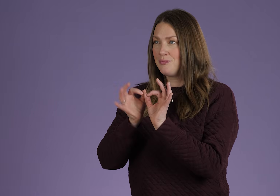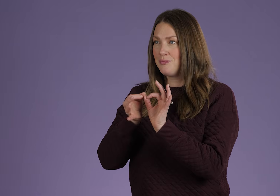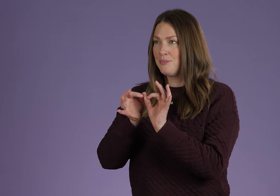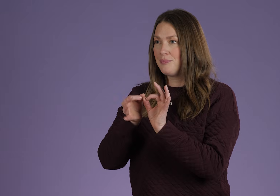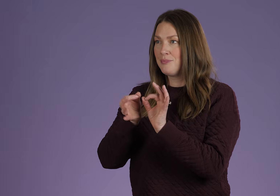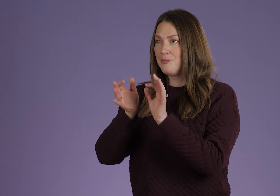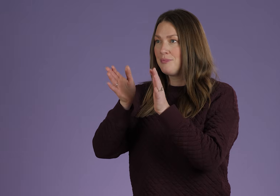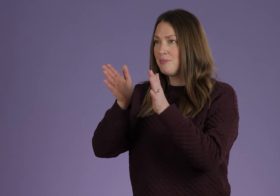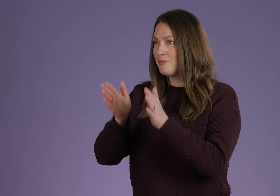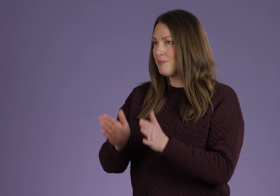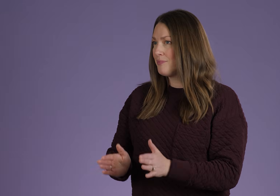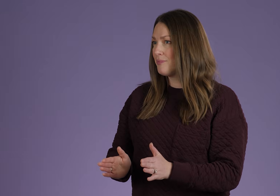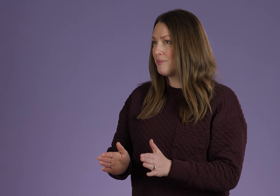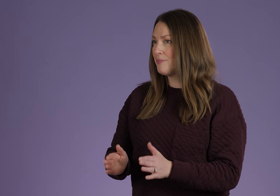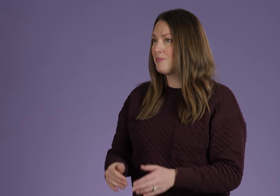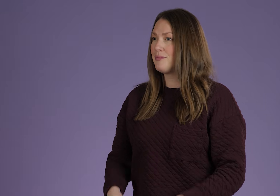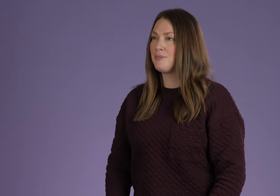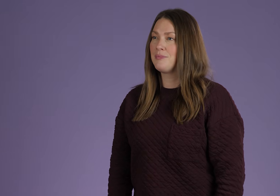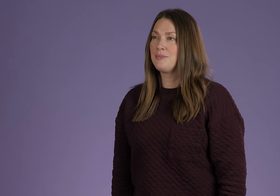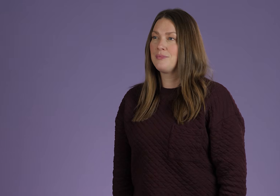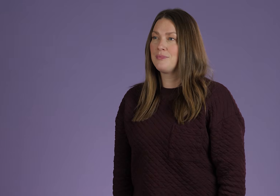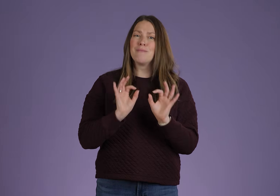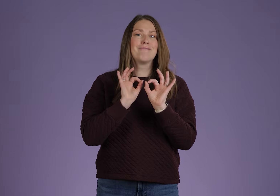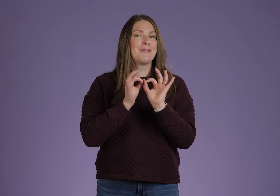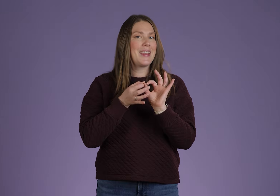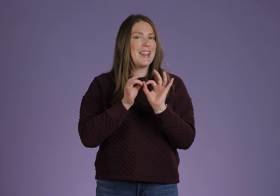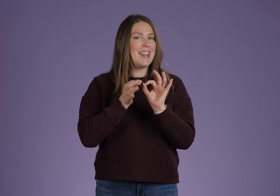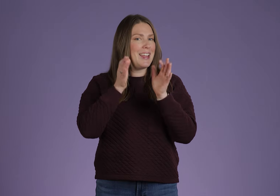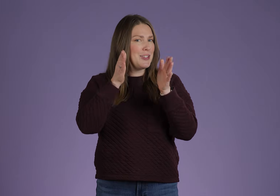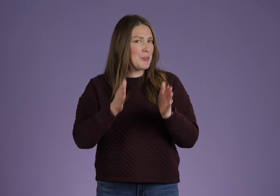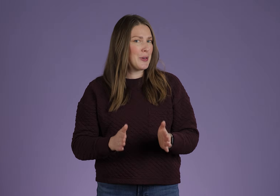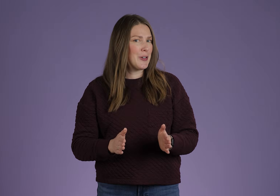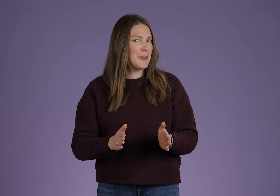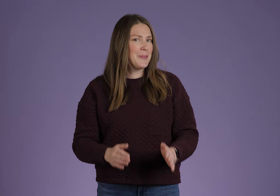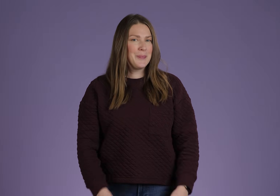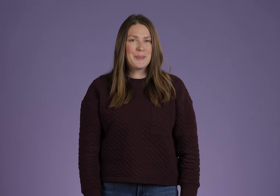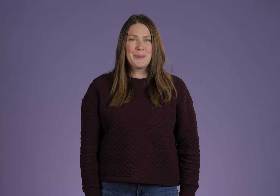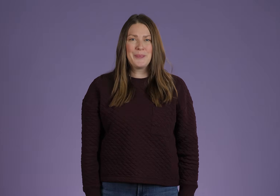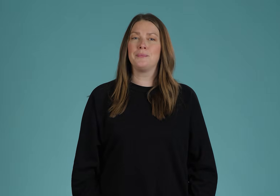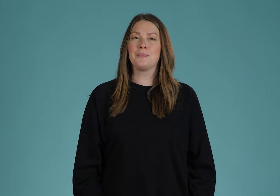for interpret, and then the agent marker. Interpreter.